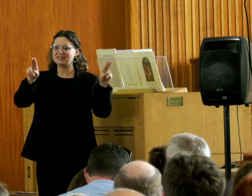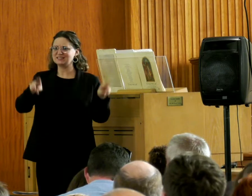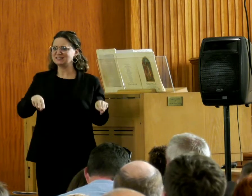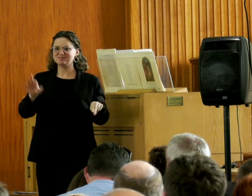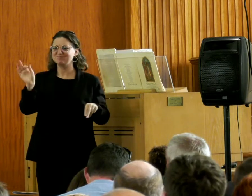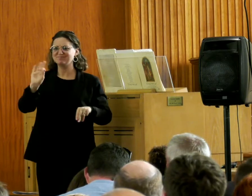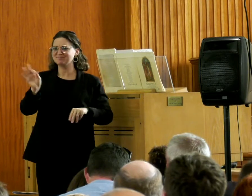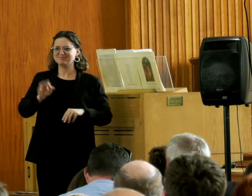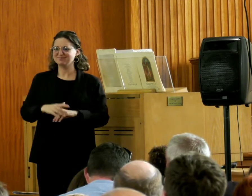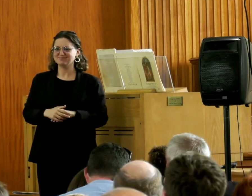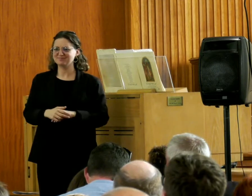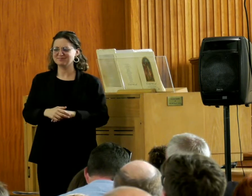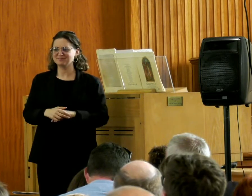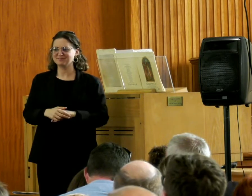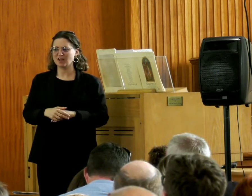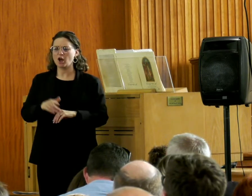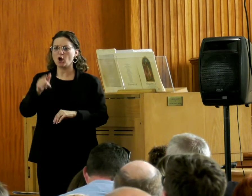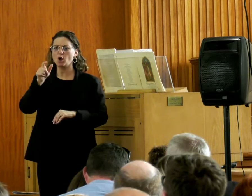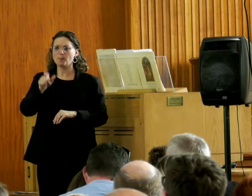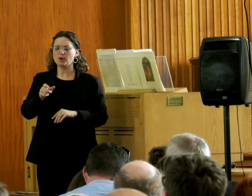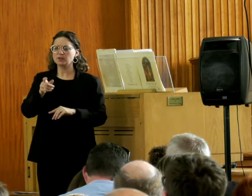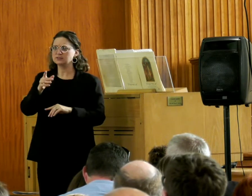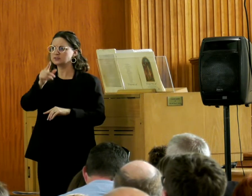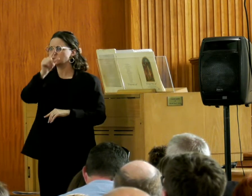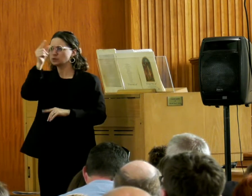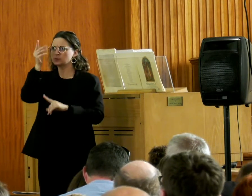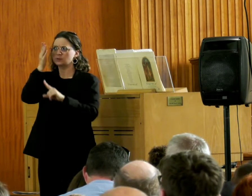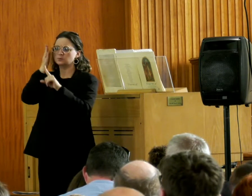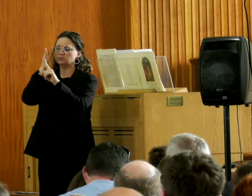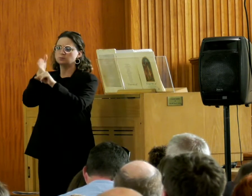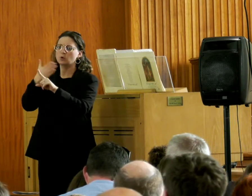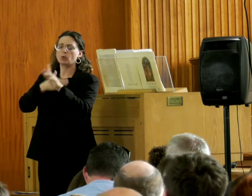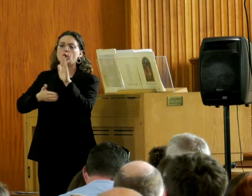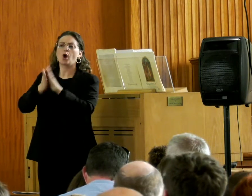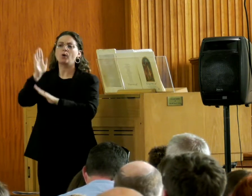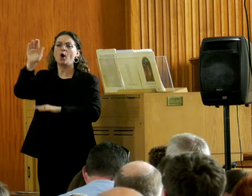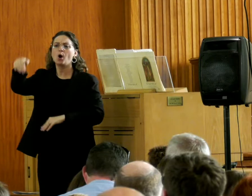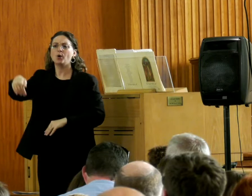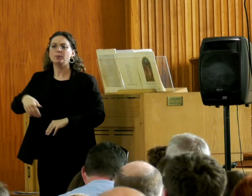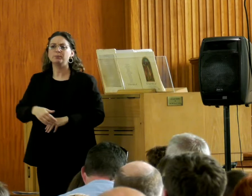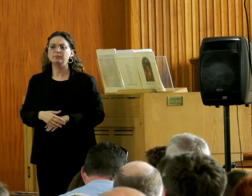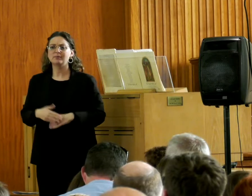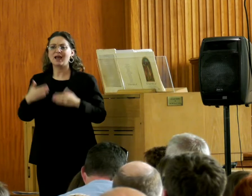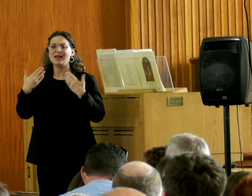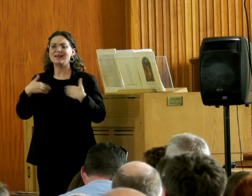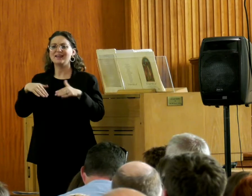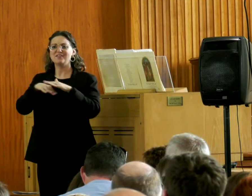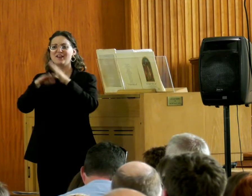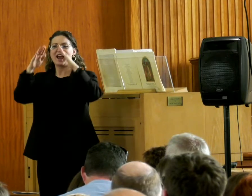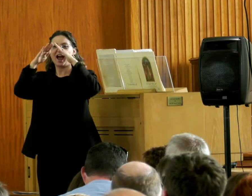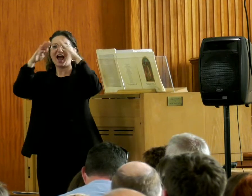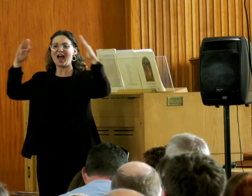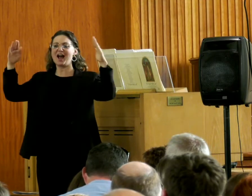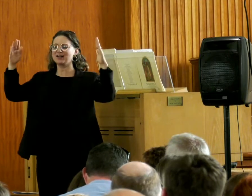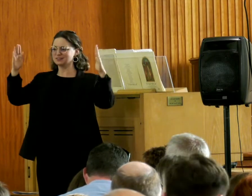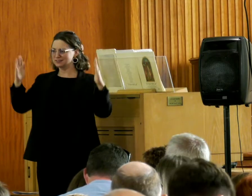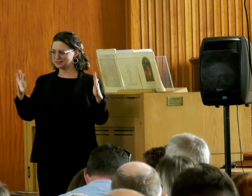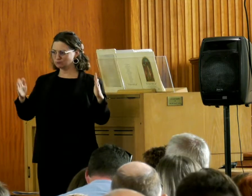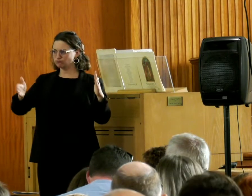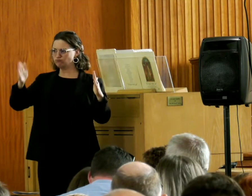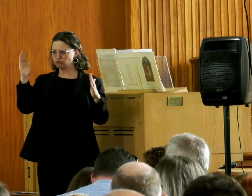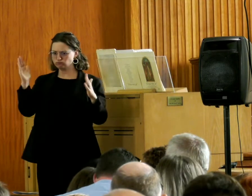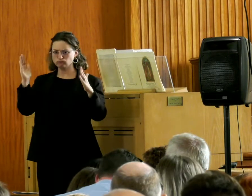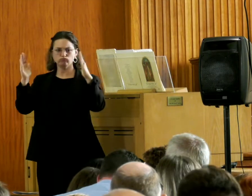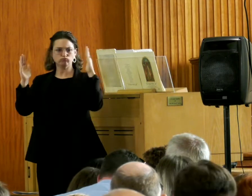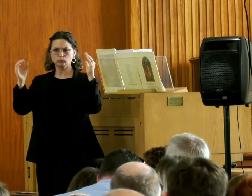long, a person longs to go home and live in a house, a structure that